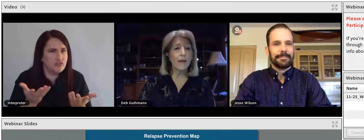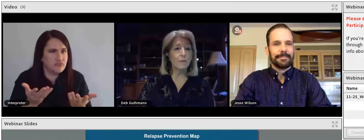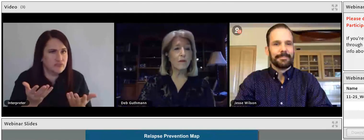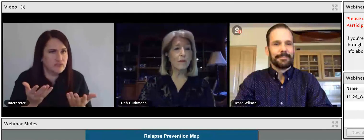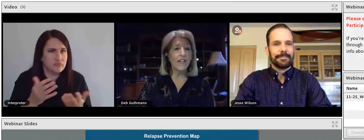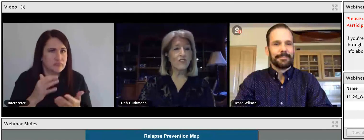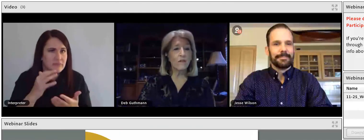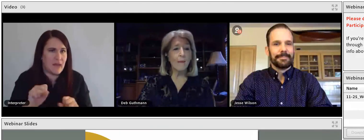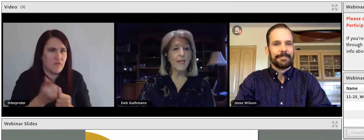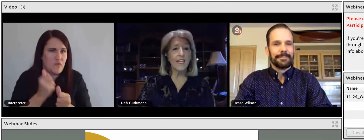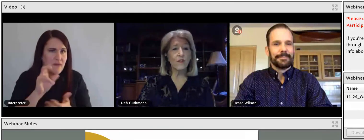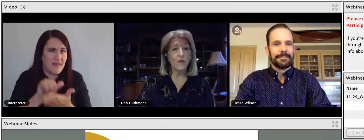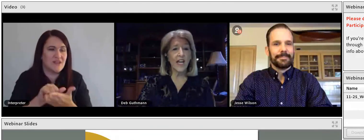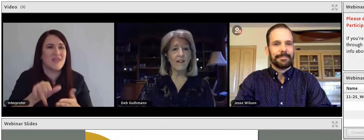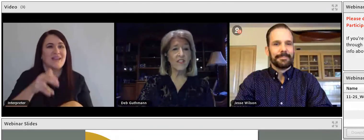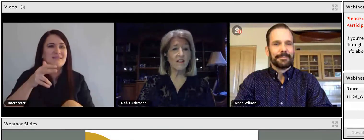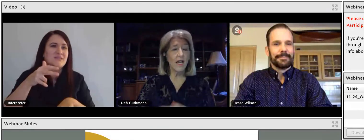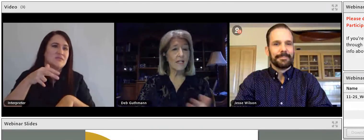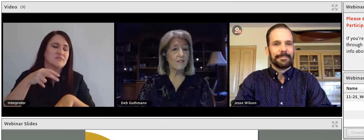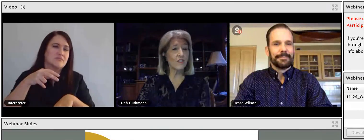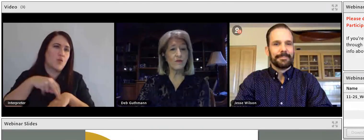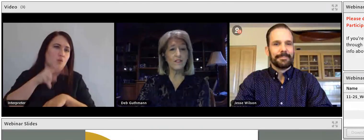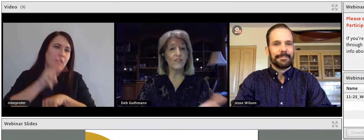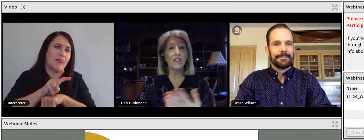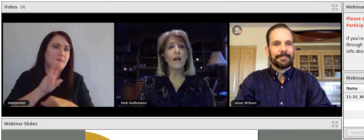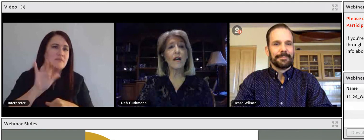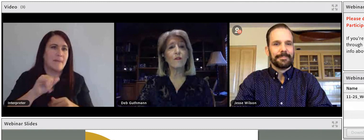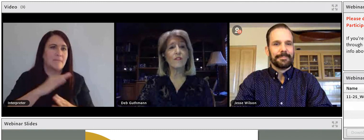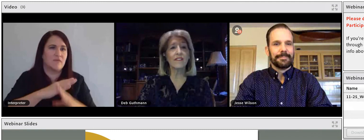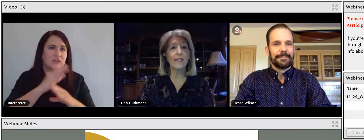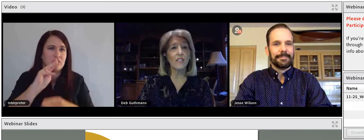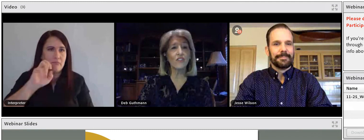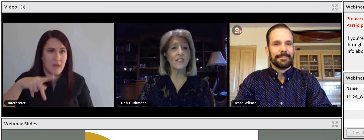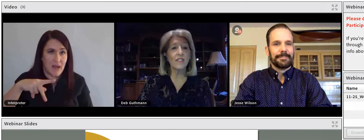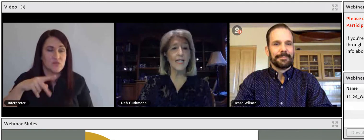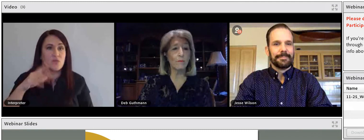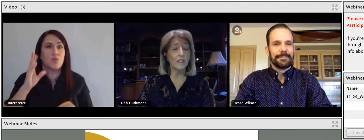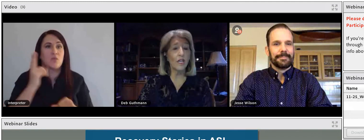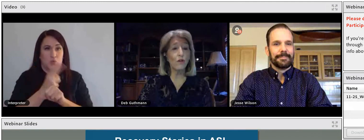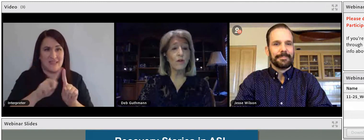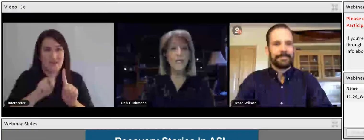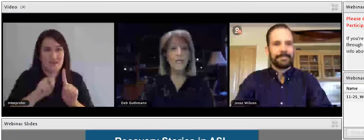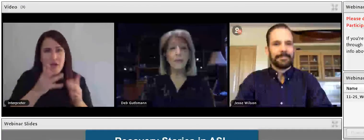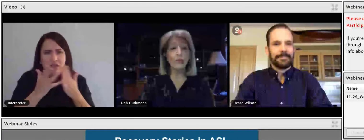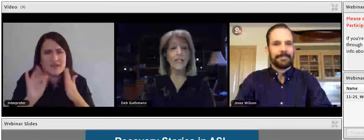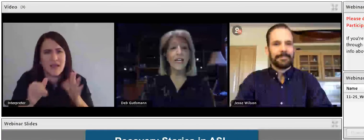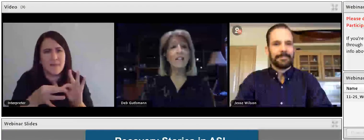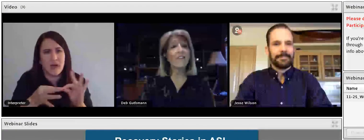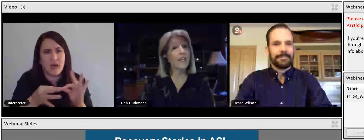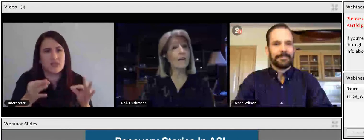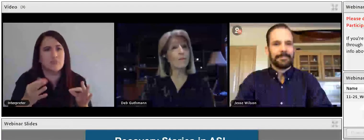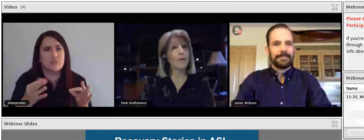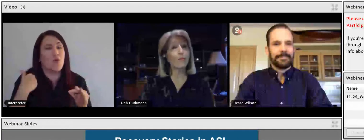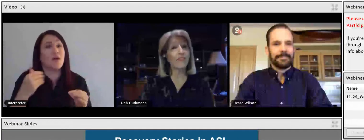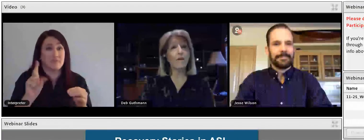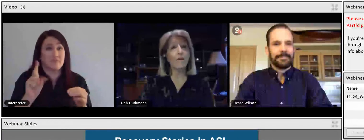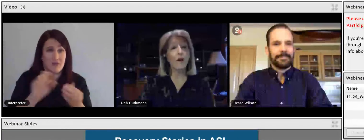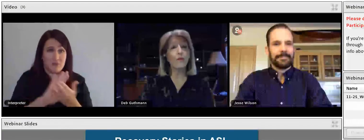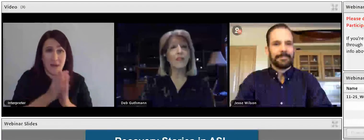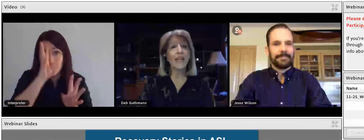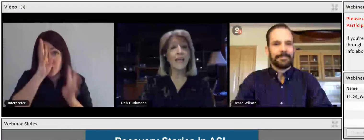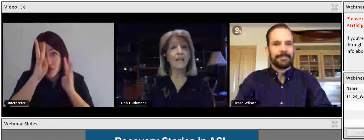is called a relapse prevention map, and we have the clients use different colors, as I mentioned down below, be creative, and come